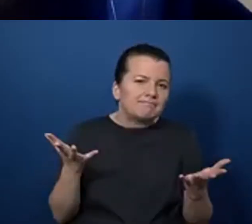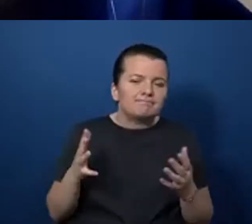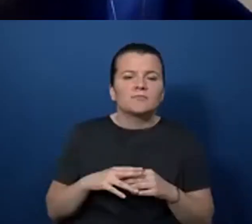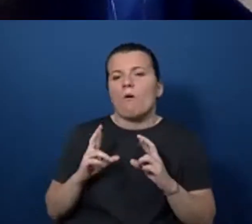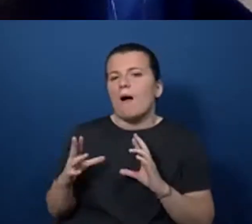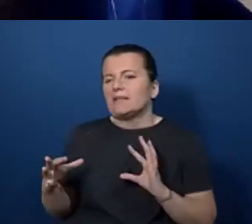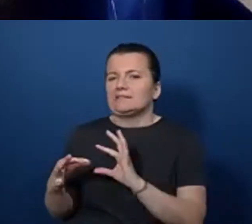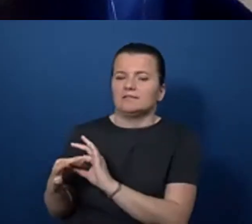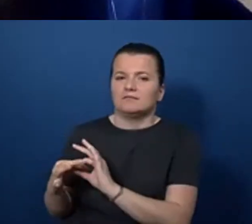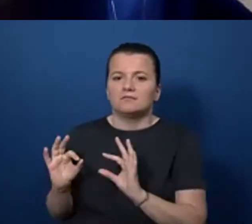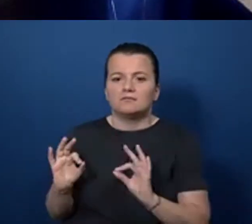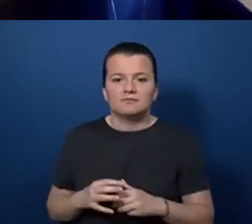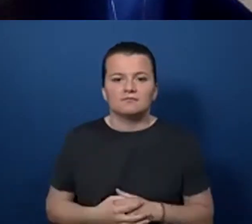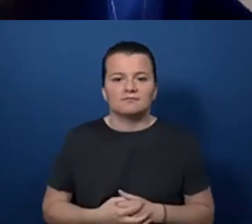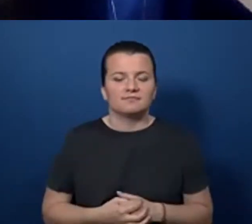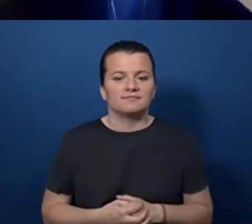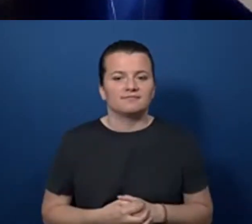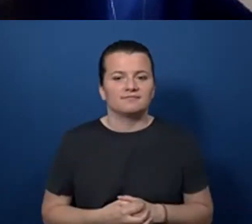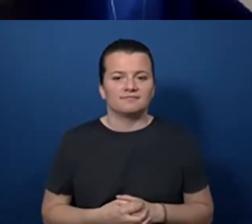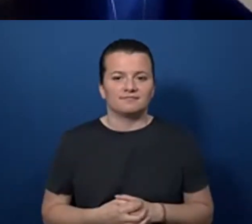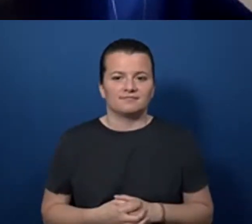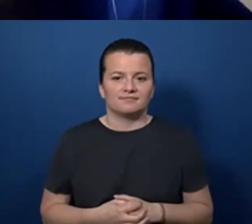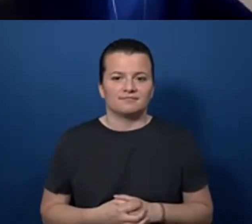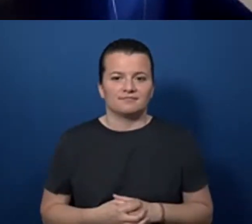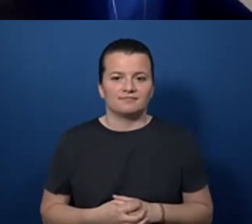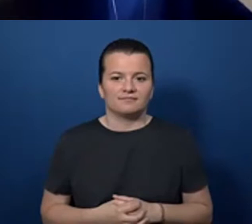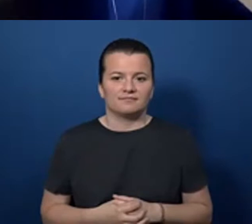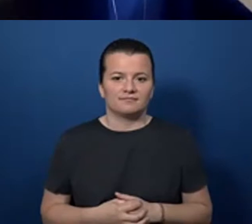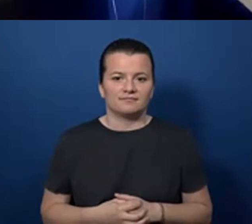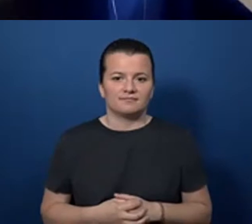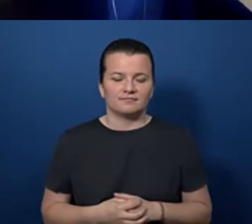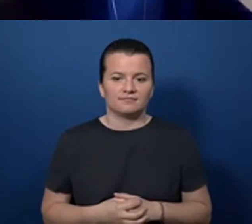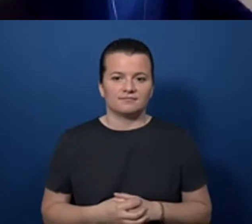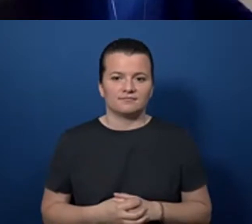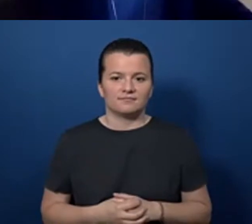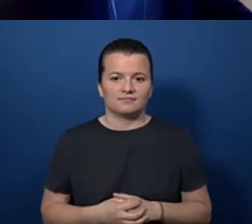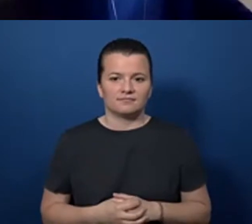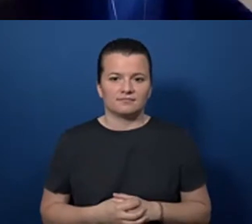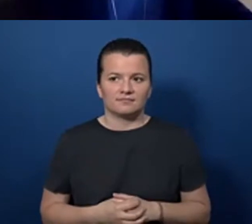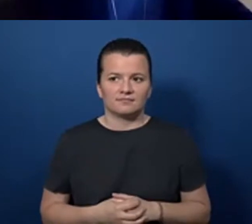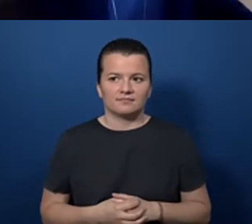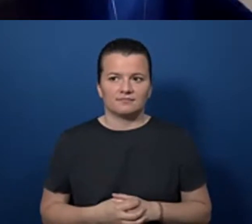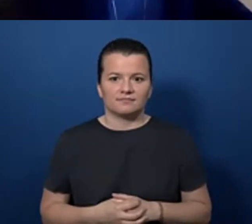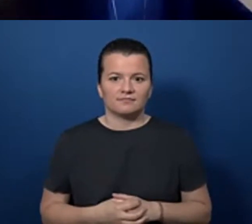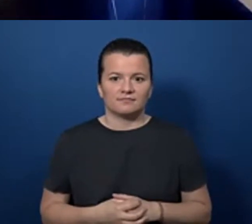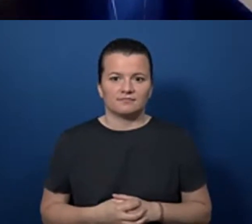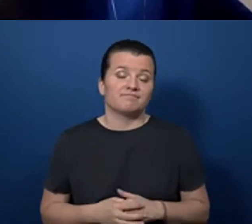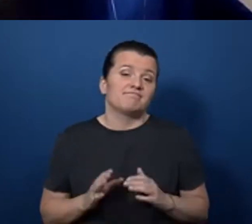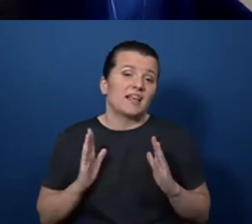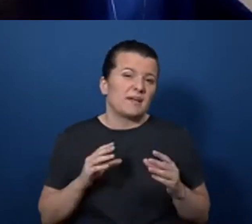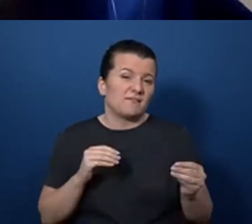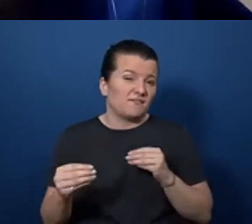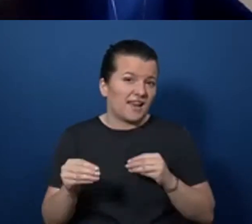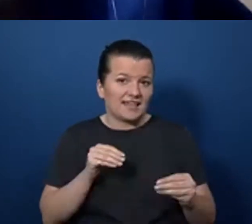give him some time to speak. But I mean, we need to be a bit flexible. So I would